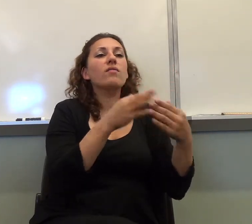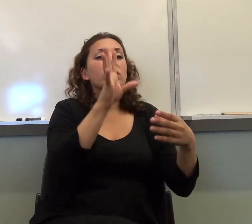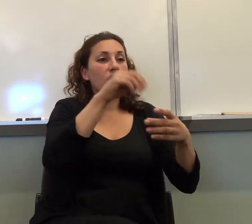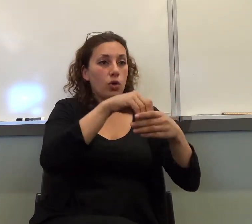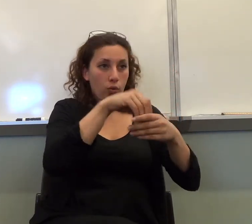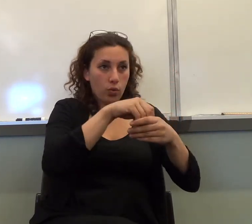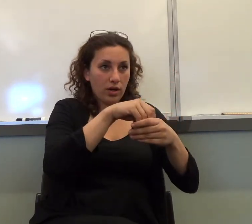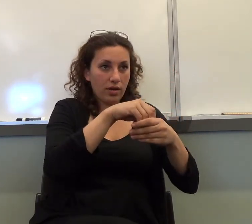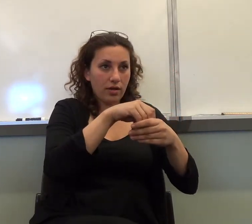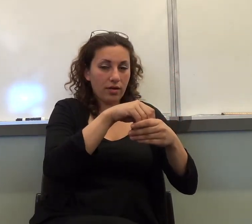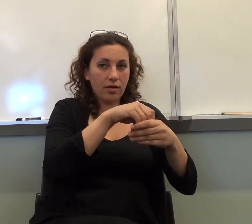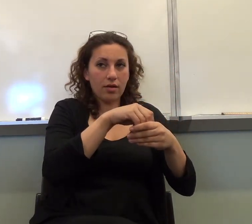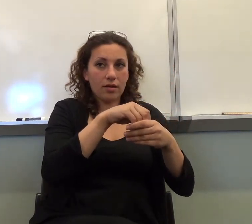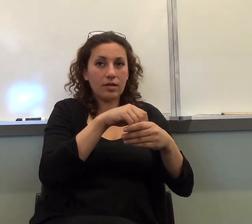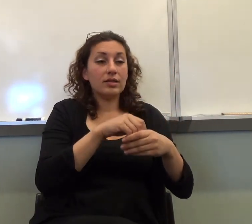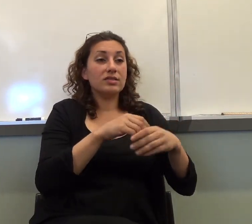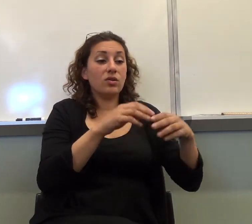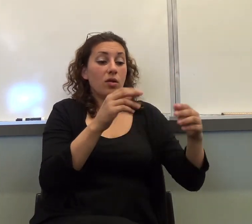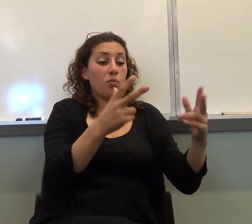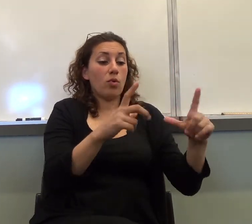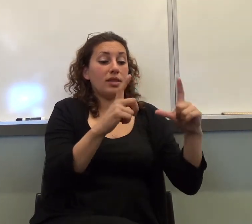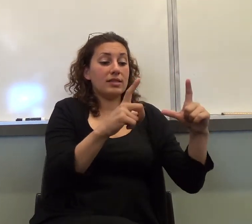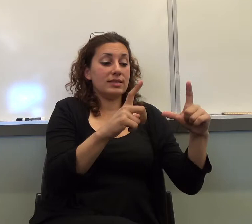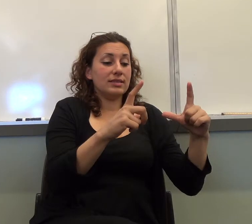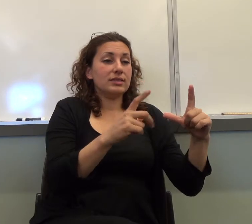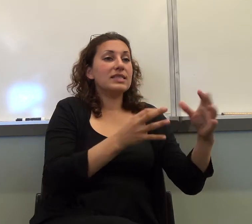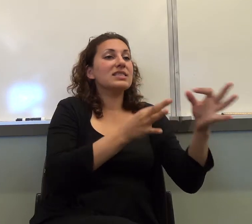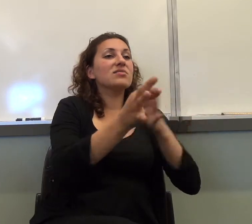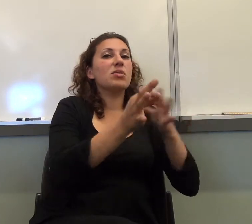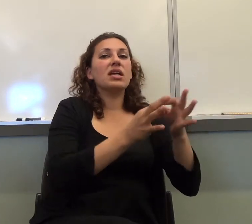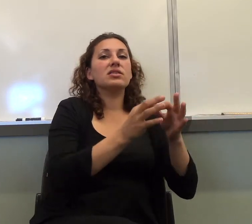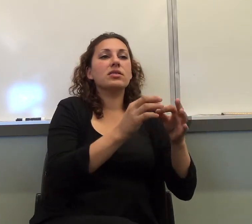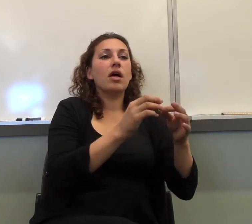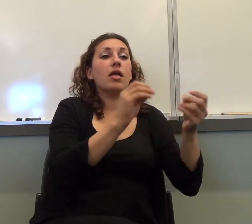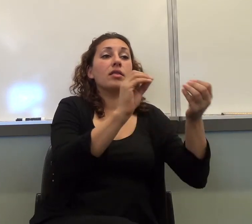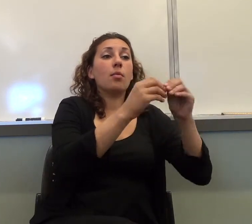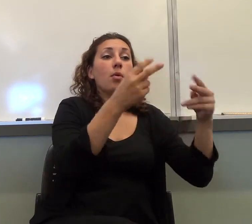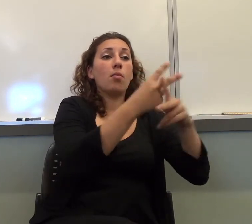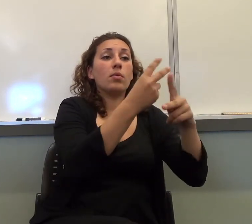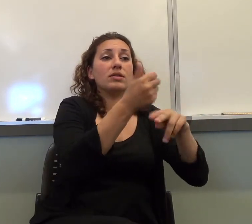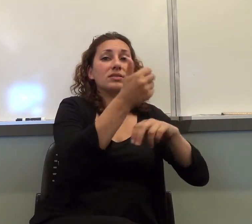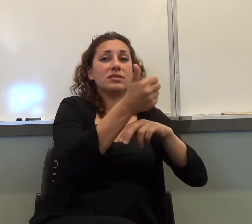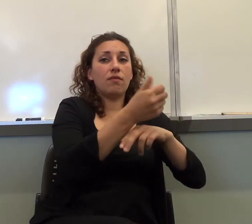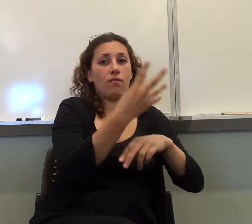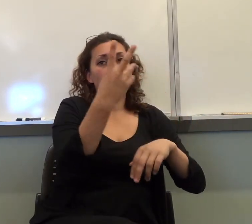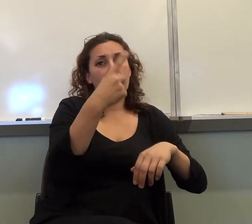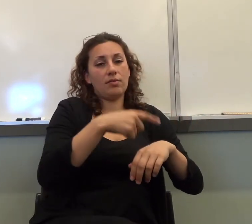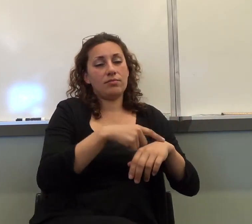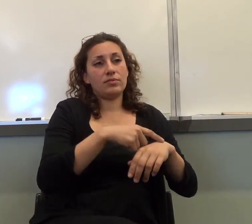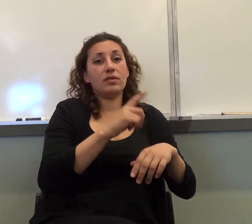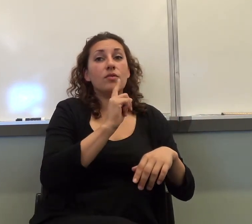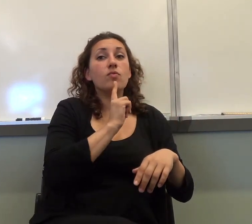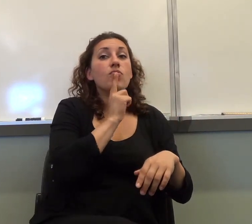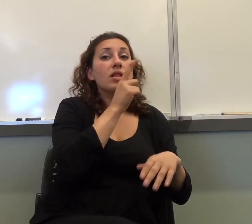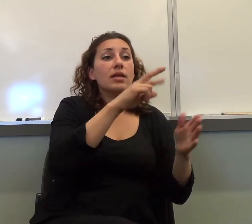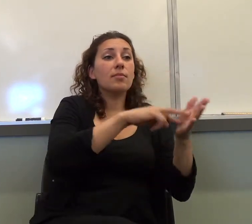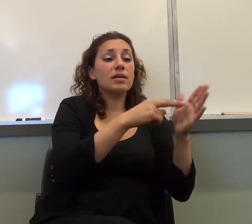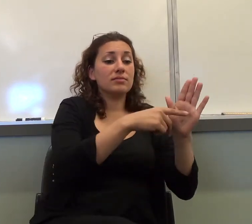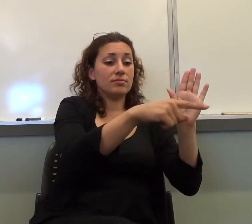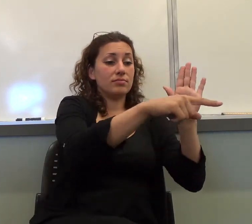times itself 4 times. It's the entire thing with the minus sign. So this means -1/2 times itself 4